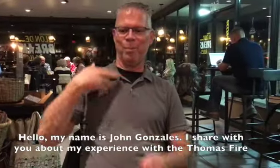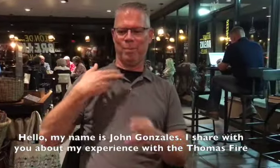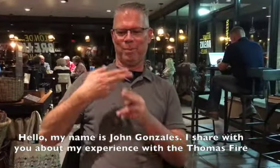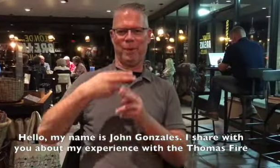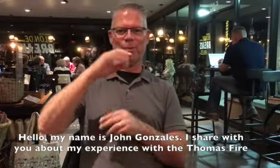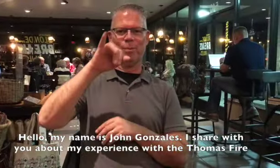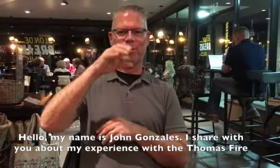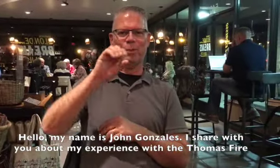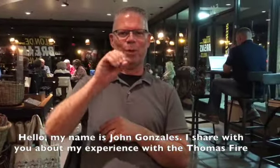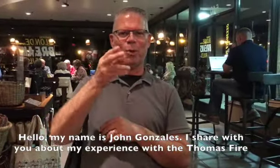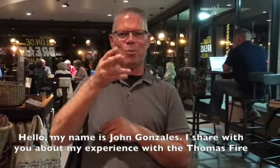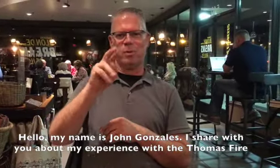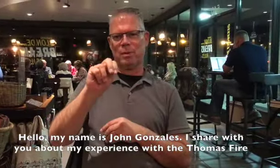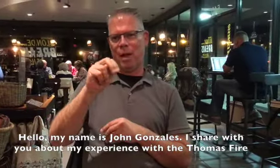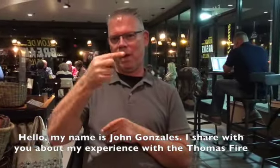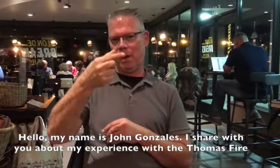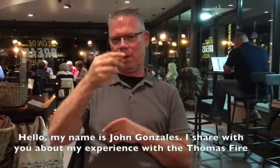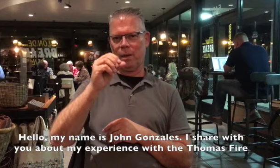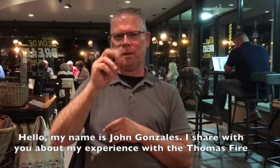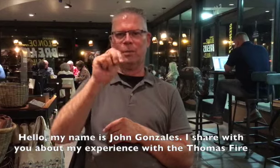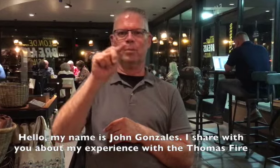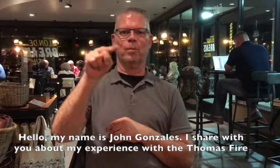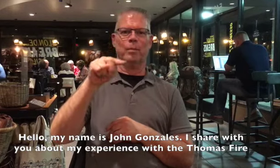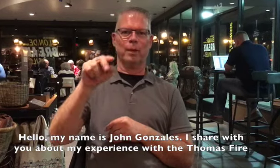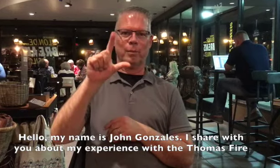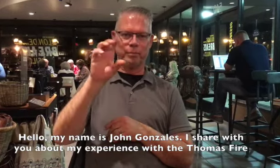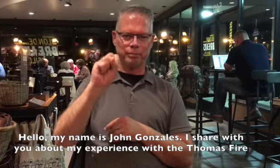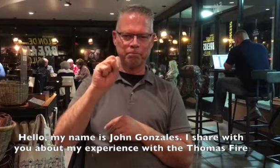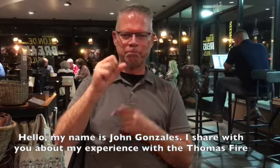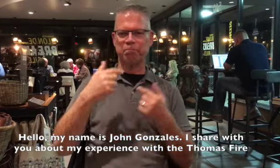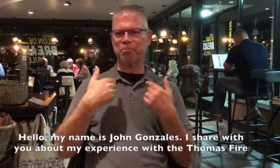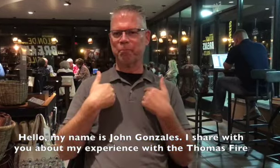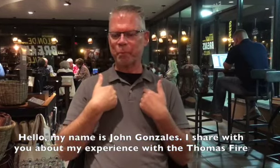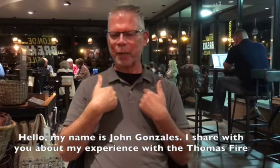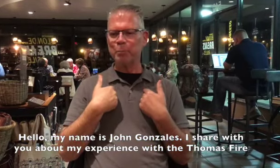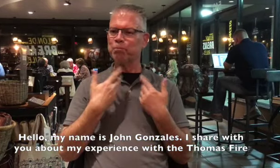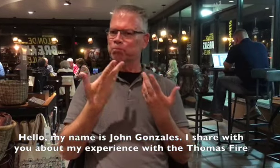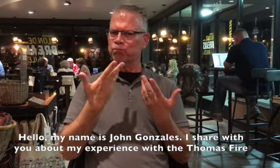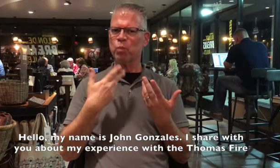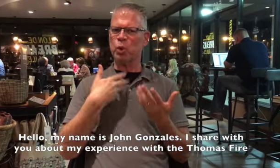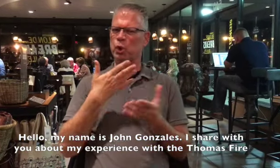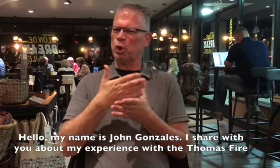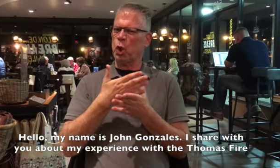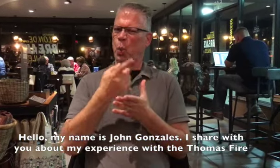Hello, my name is John Gonzalez. I share with you about my experience with the Thomas Fire.